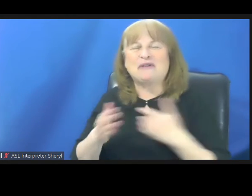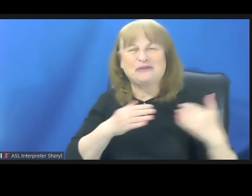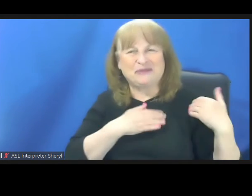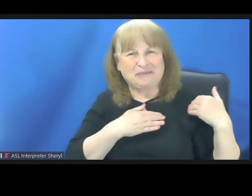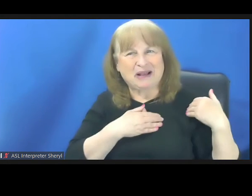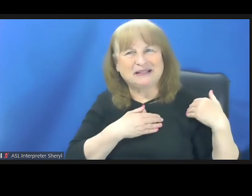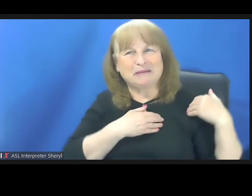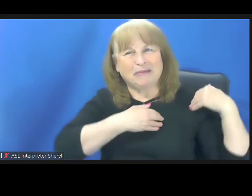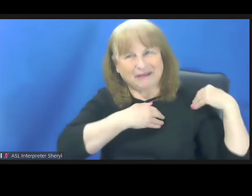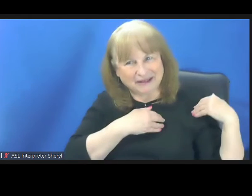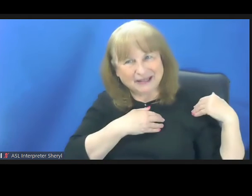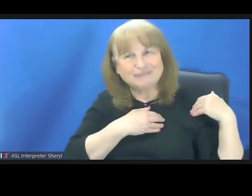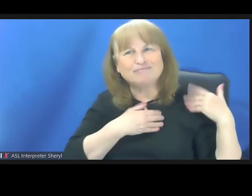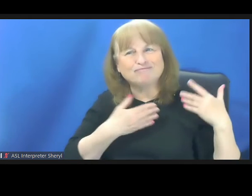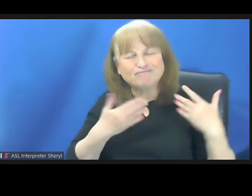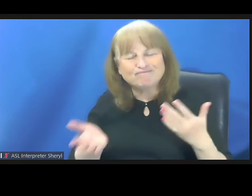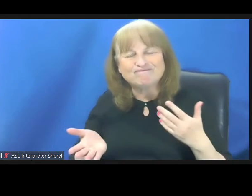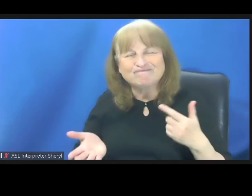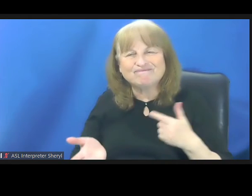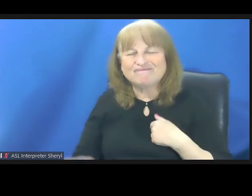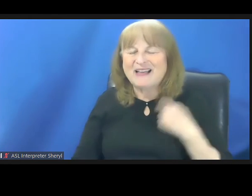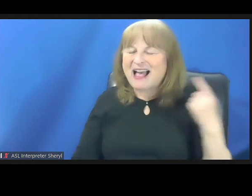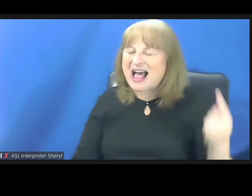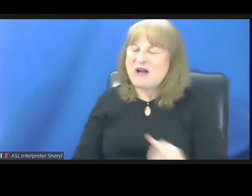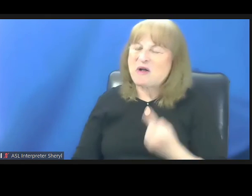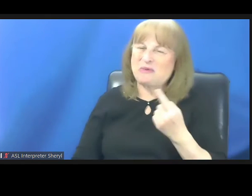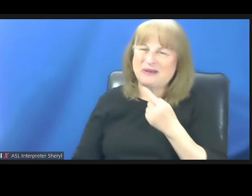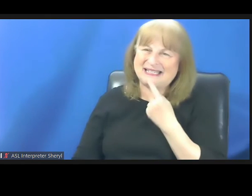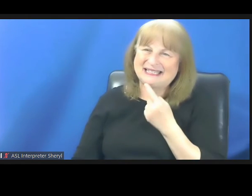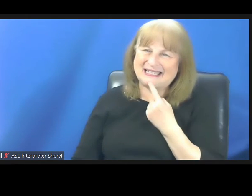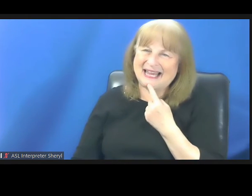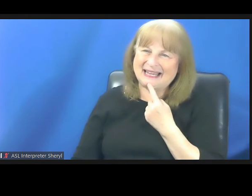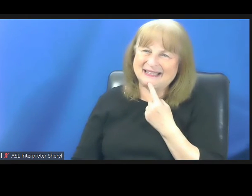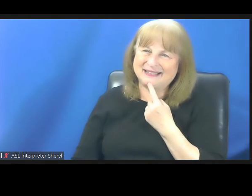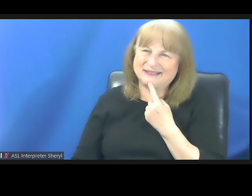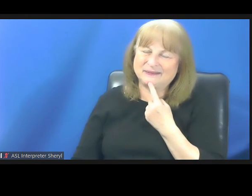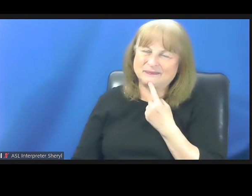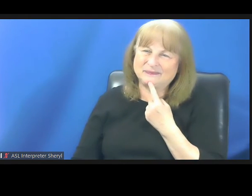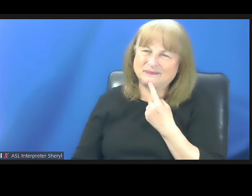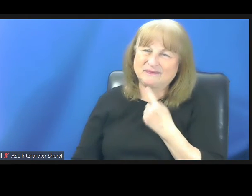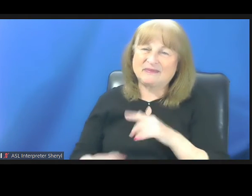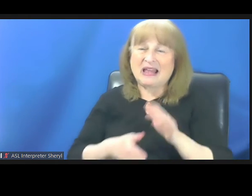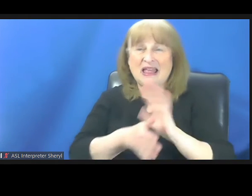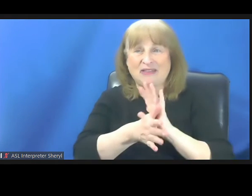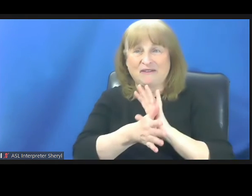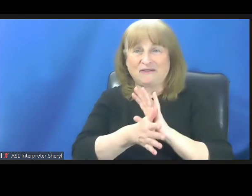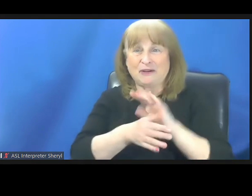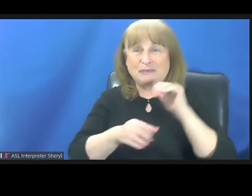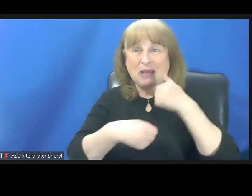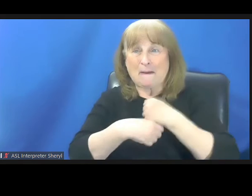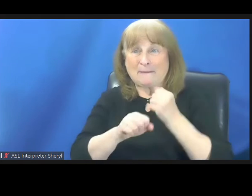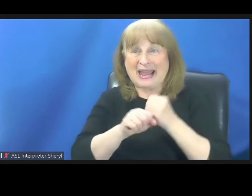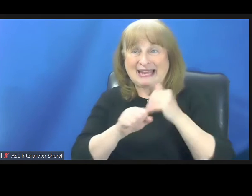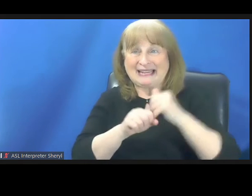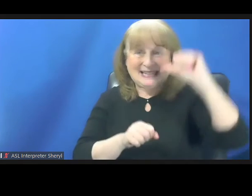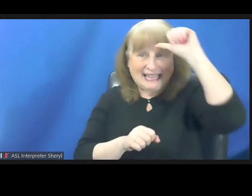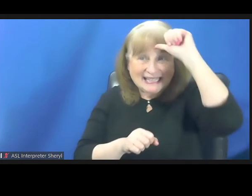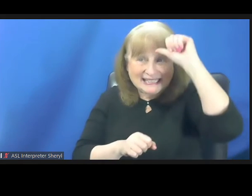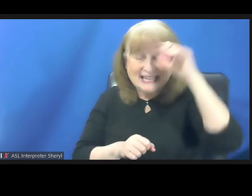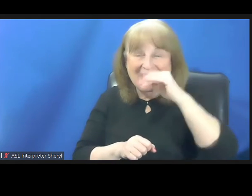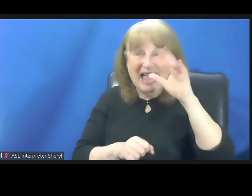So I always say that the films made in India, in Africa,